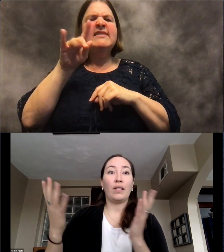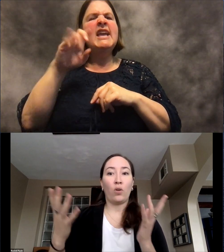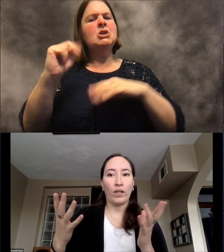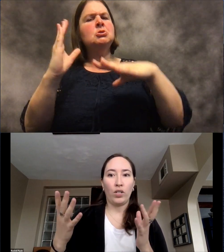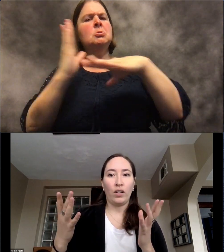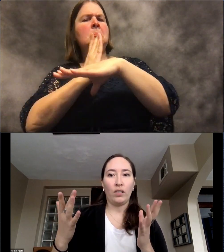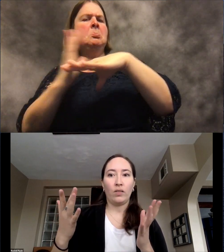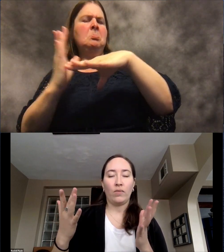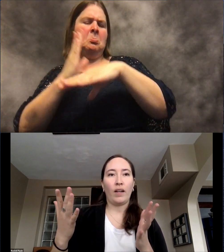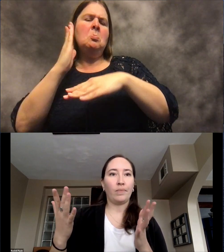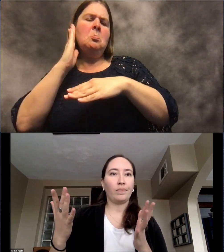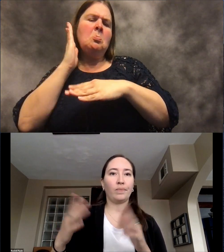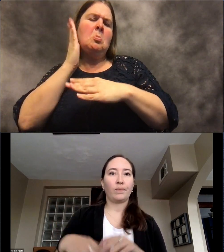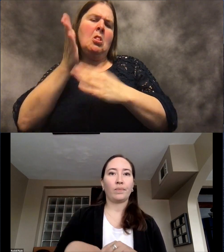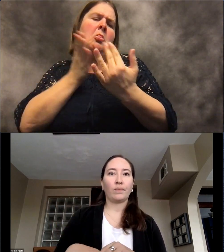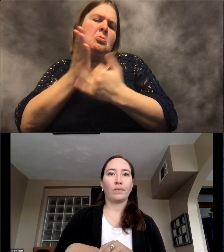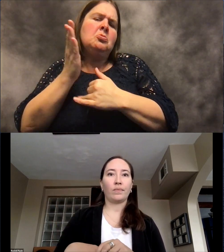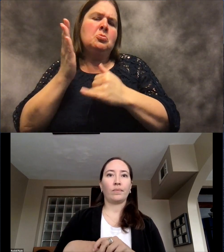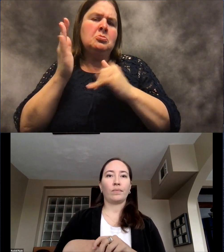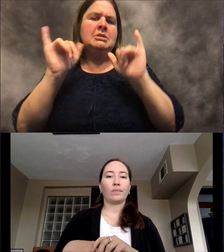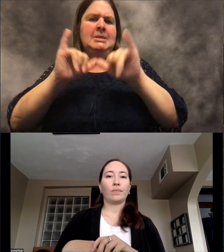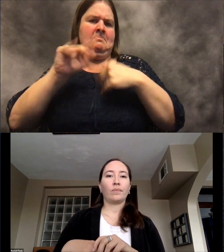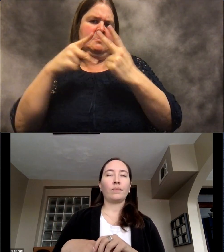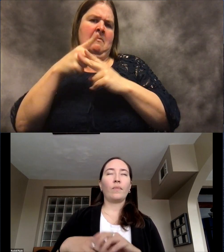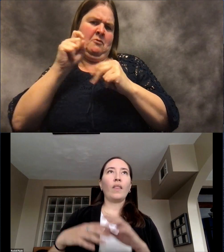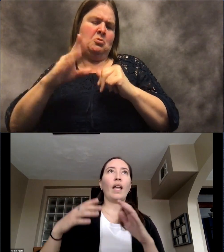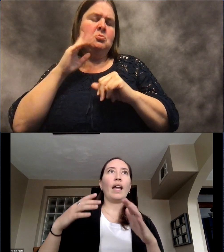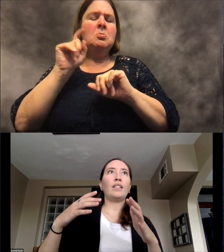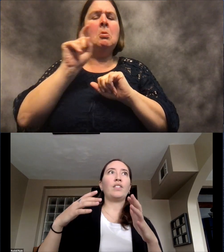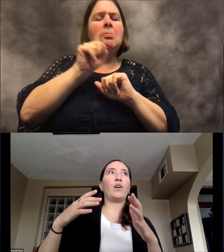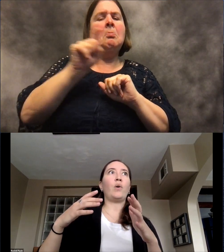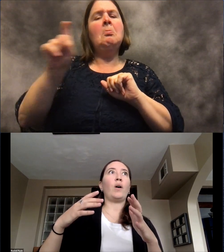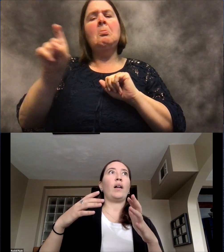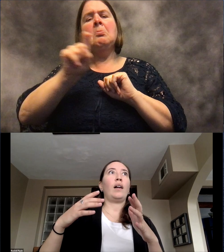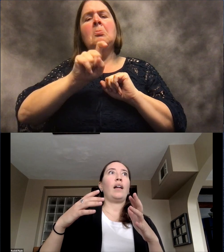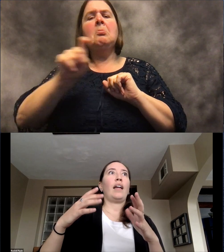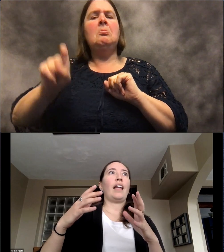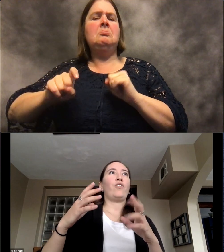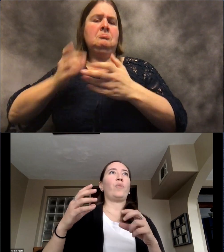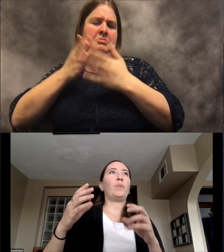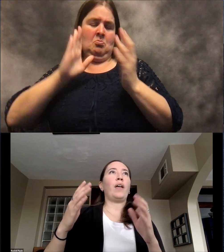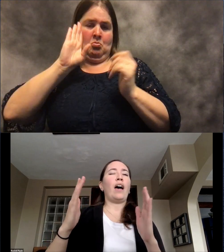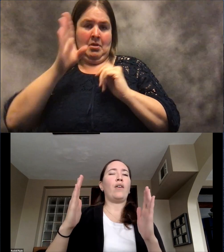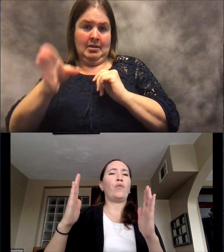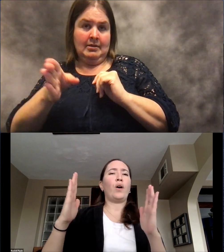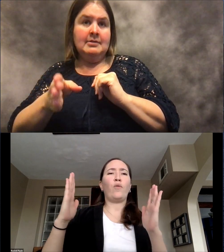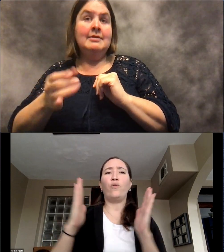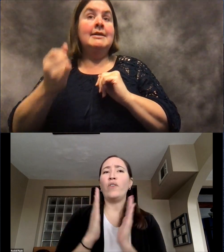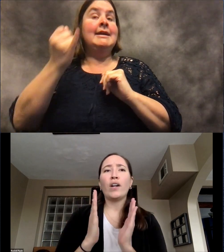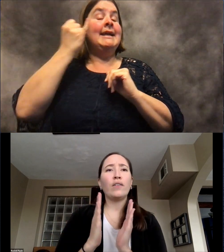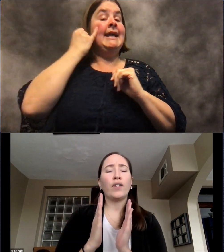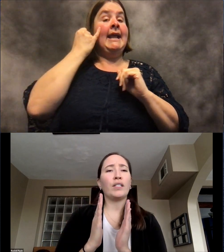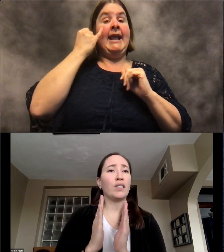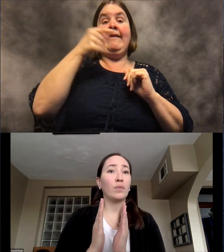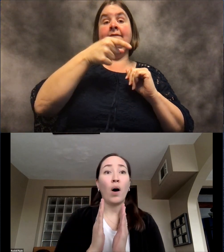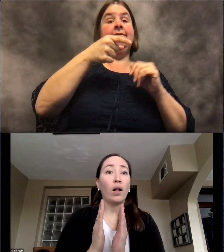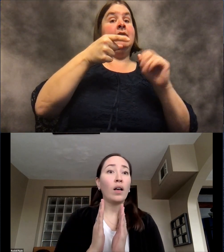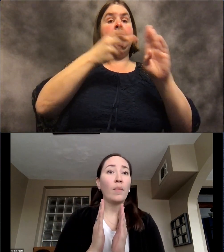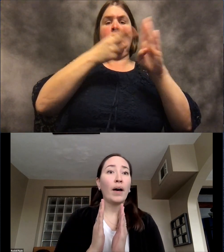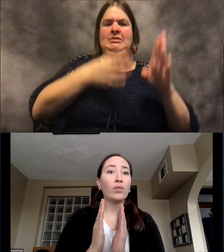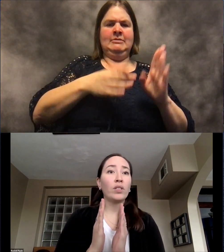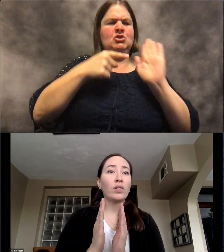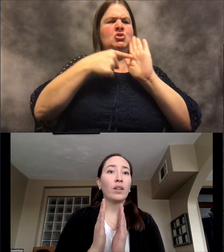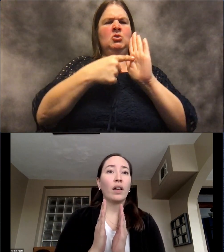across mean questions, right? And so If people have a very, very